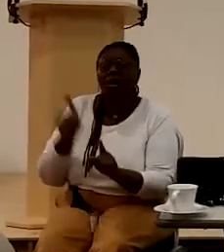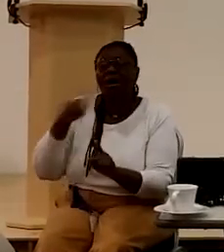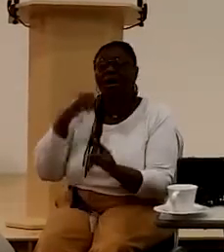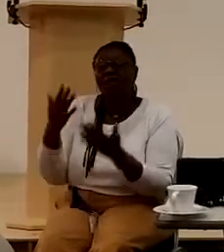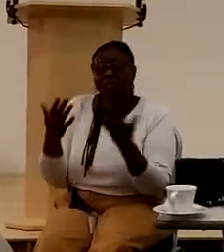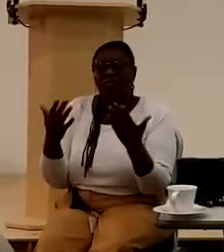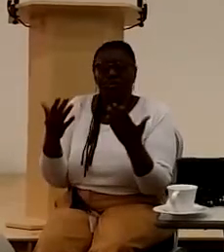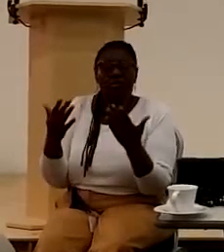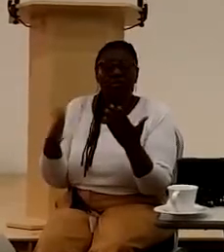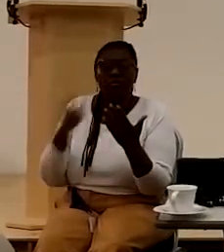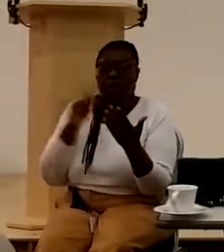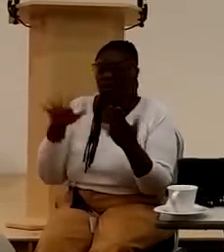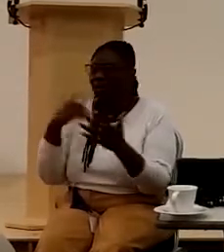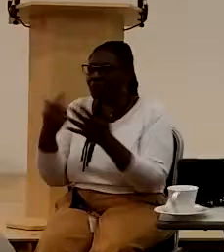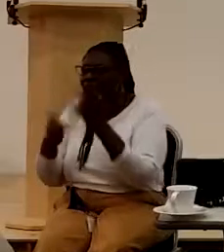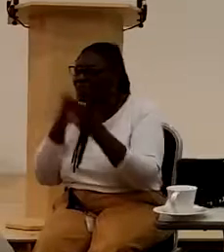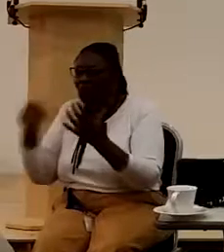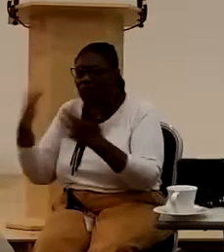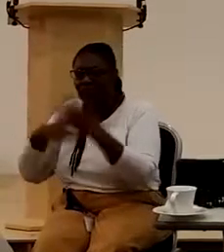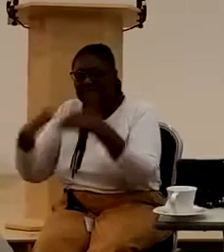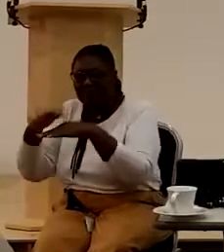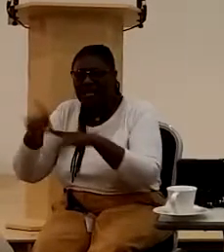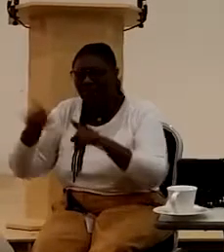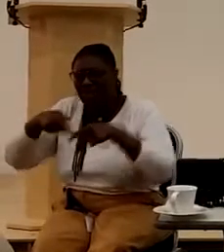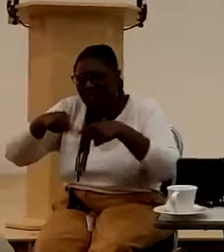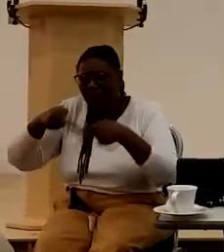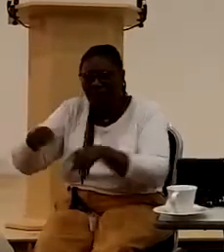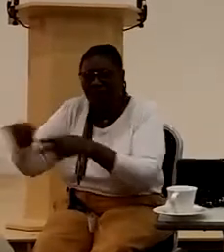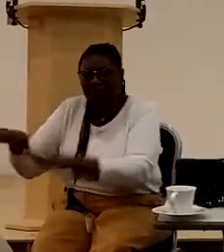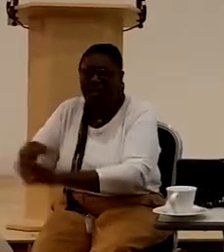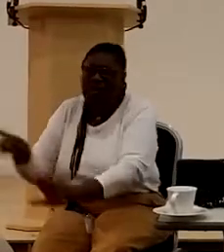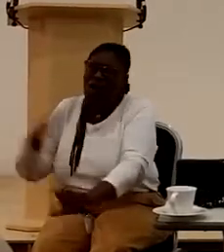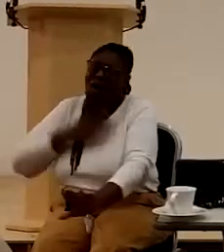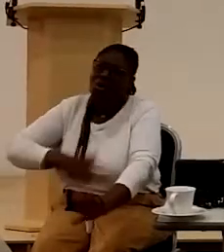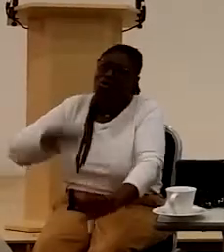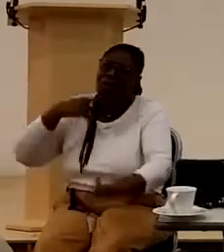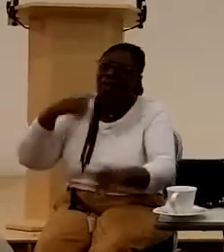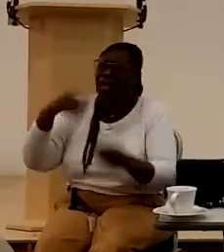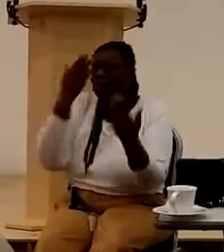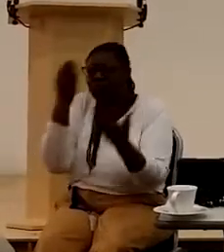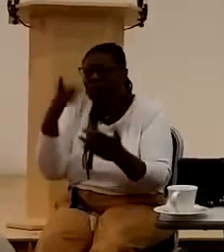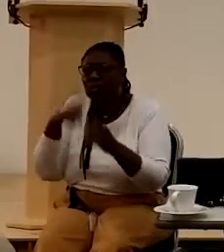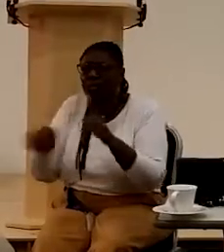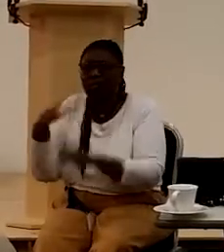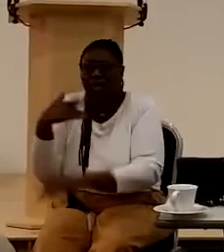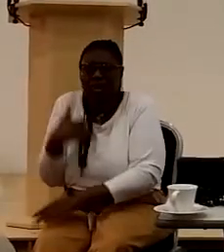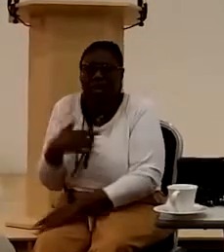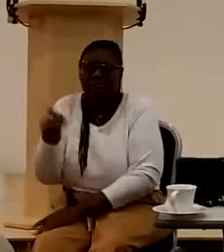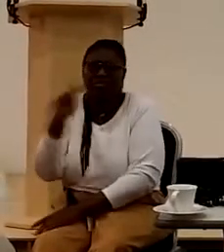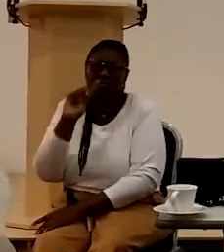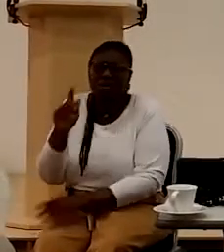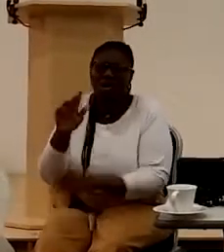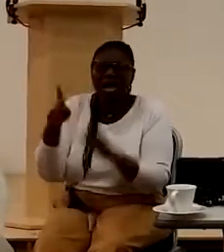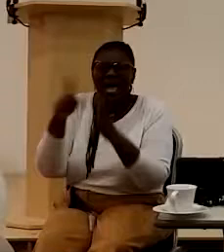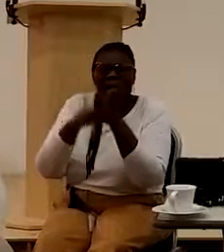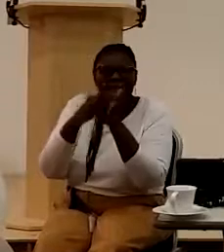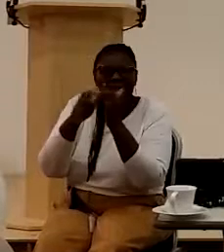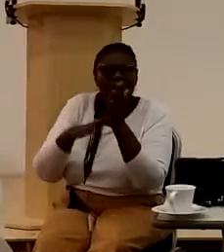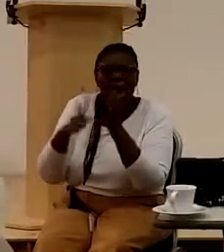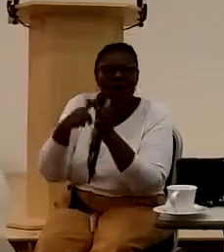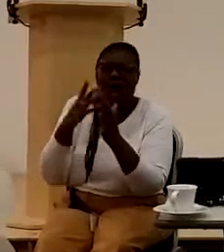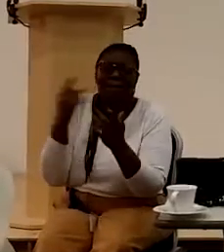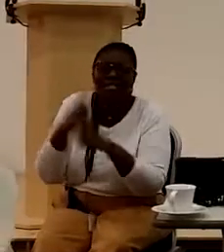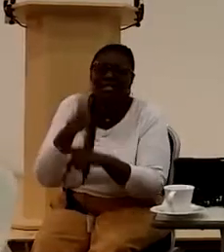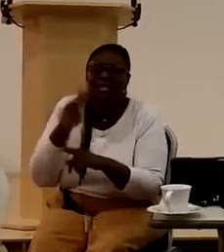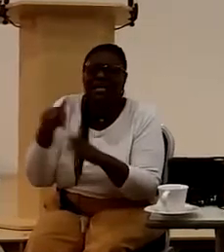from Mental Health Resistance Network, Robert Deller. I'd like to pay tribute to their lives and to the fight against injustice which was the